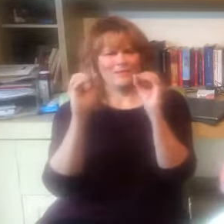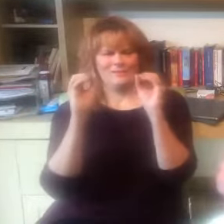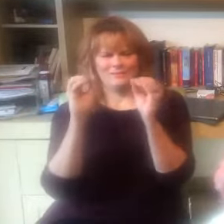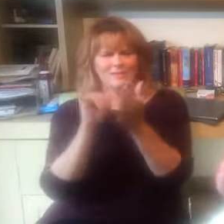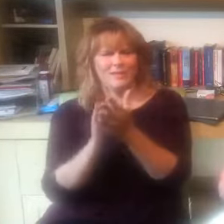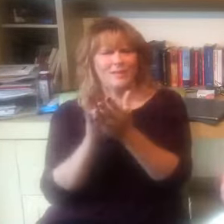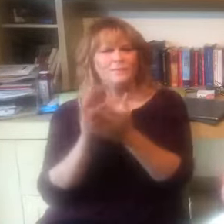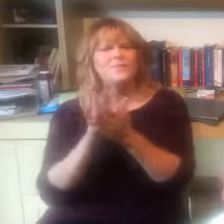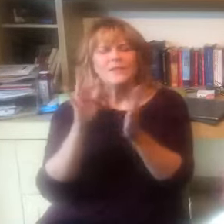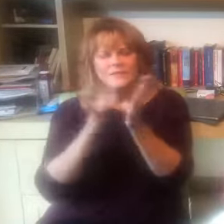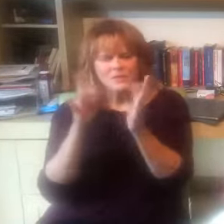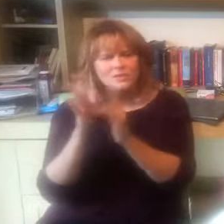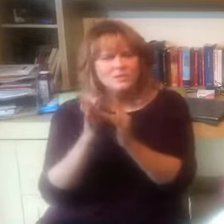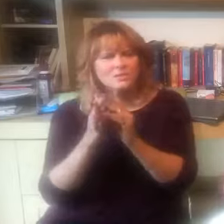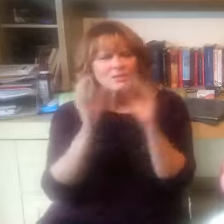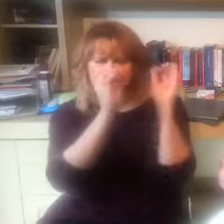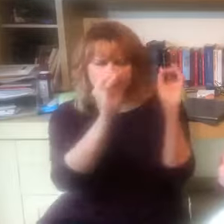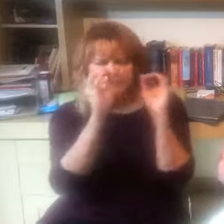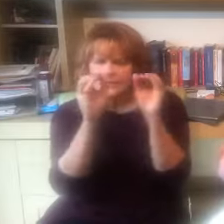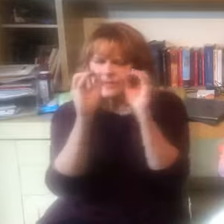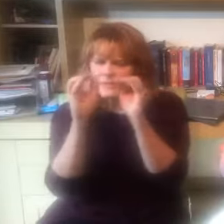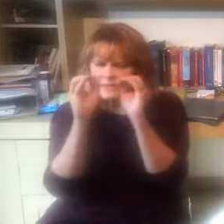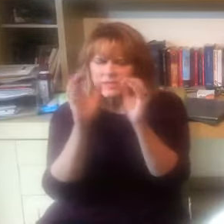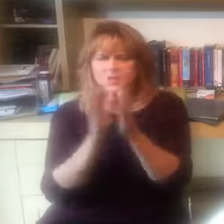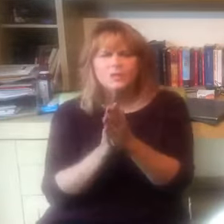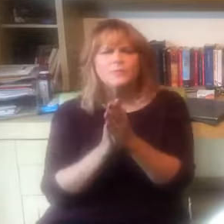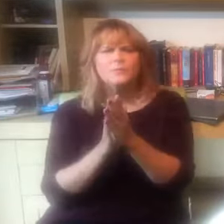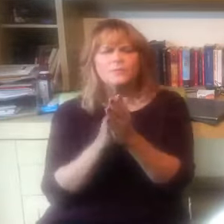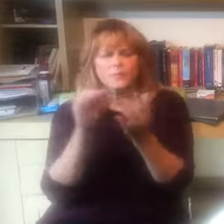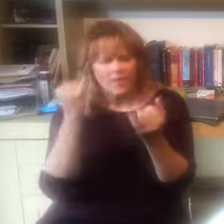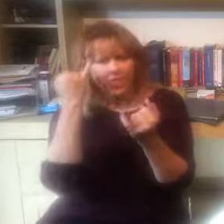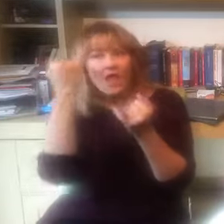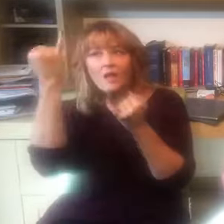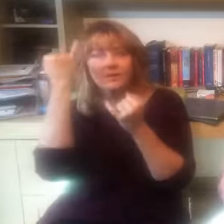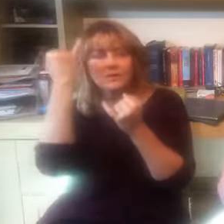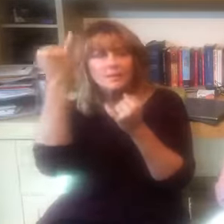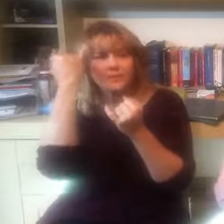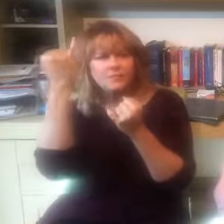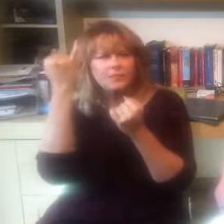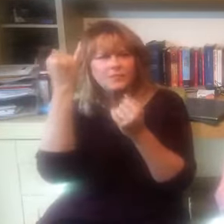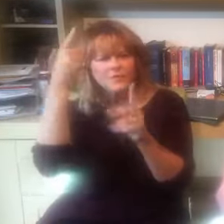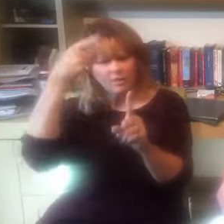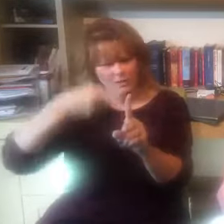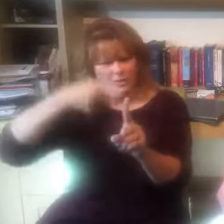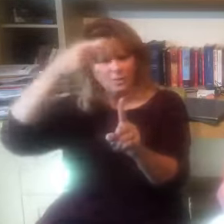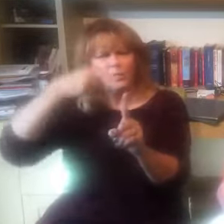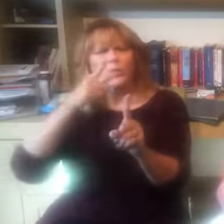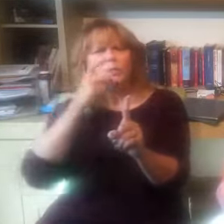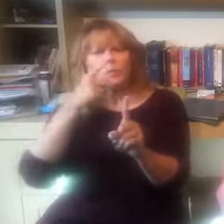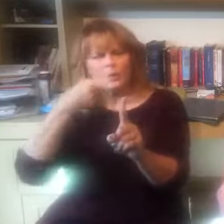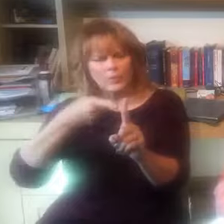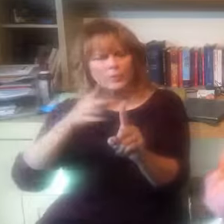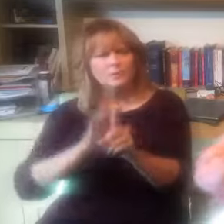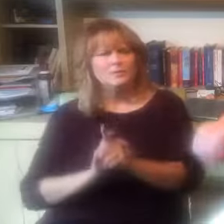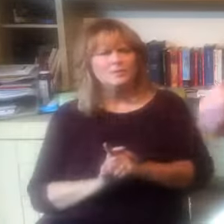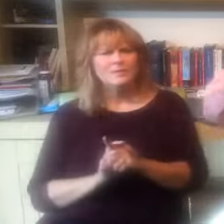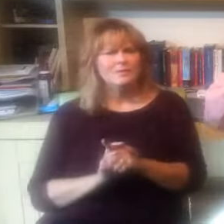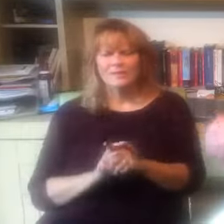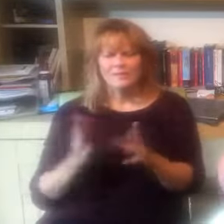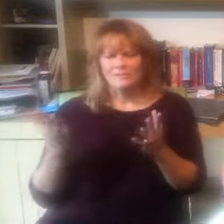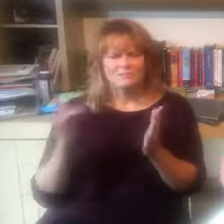teachings concerned this principle of who you are. He did not